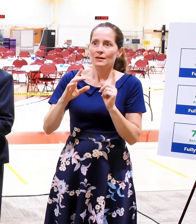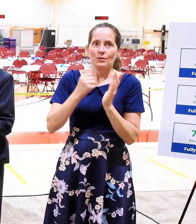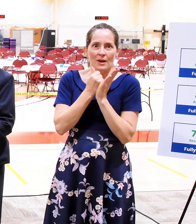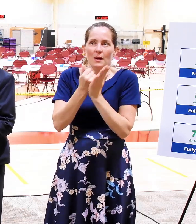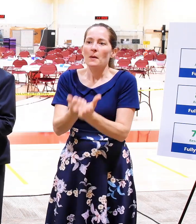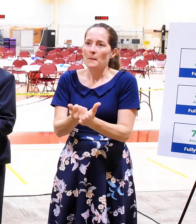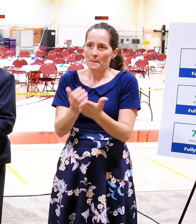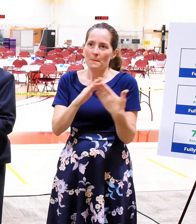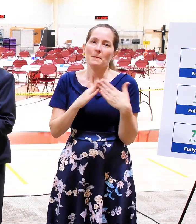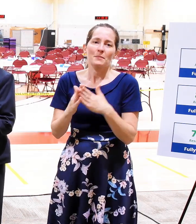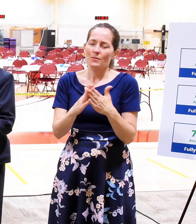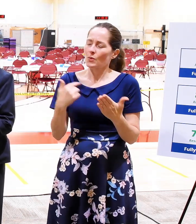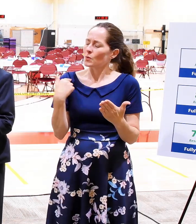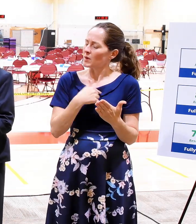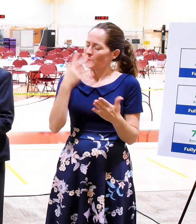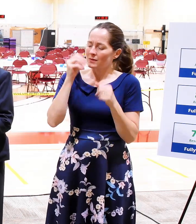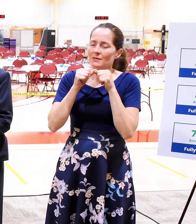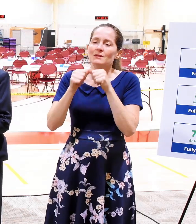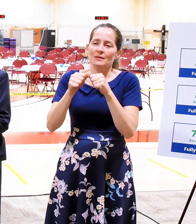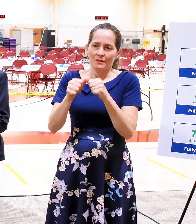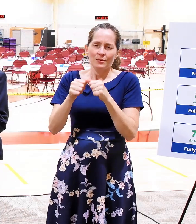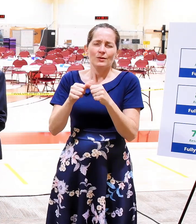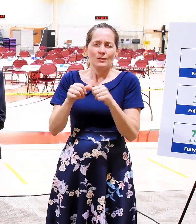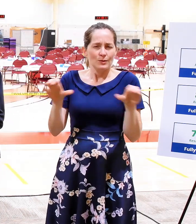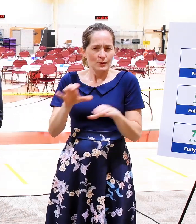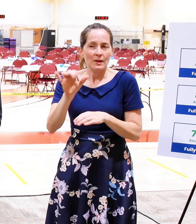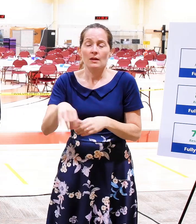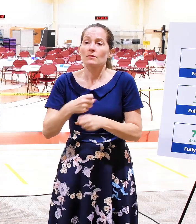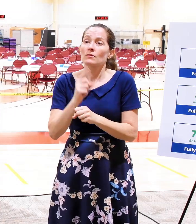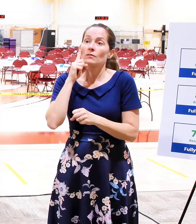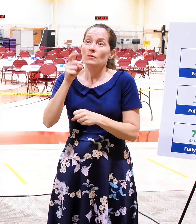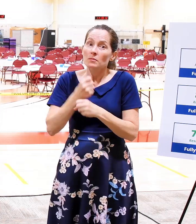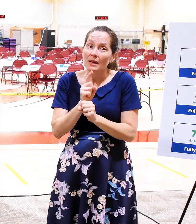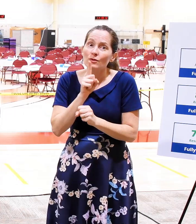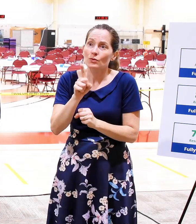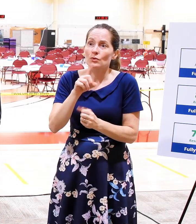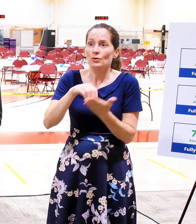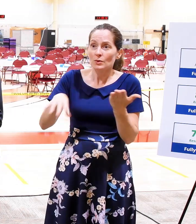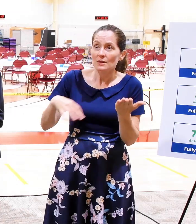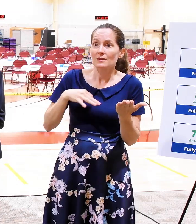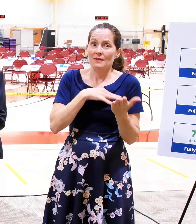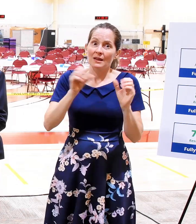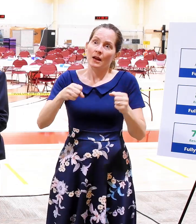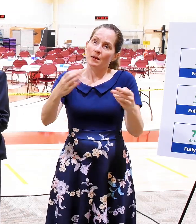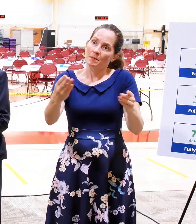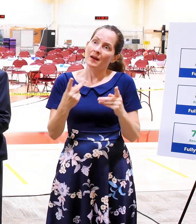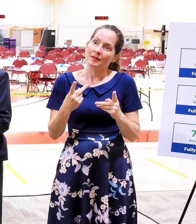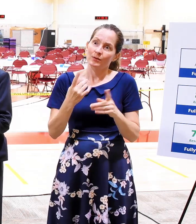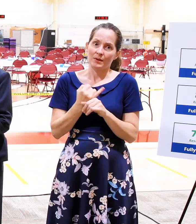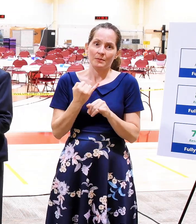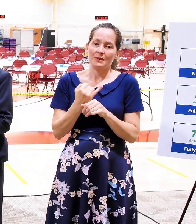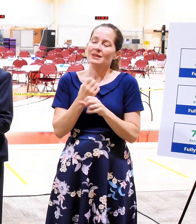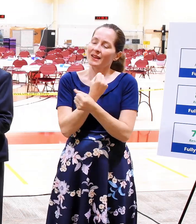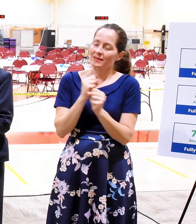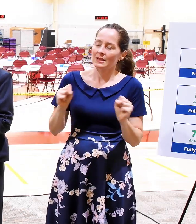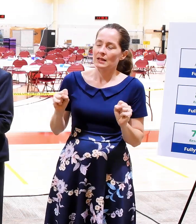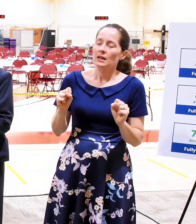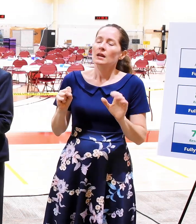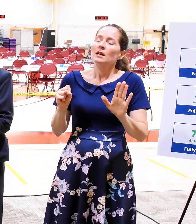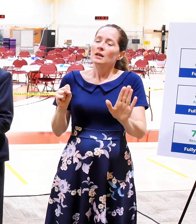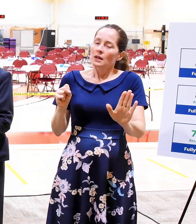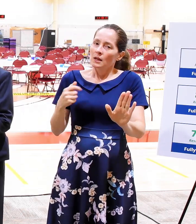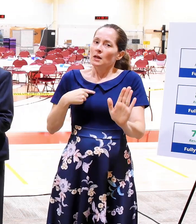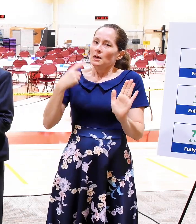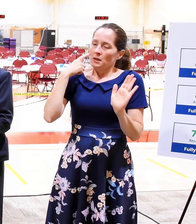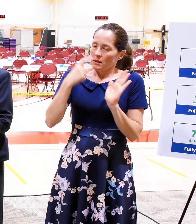and healthy return to campus. Let me conclude by saying we recognize that this past year and a half has been challenging for so